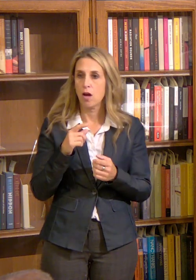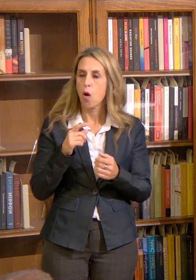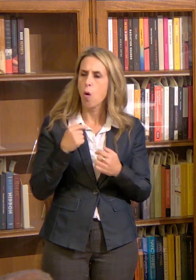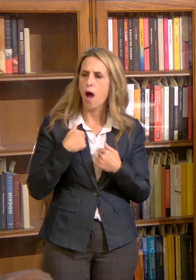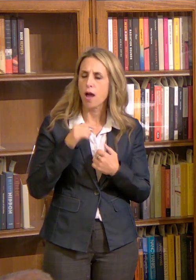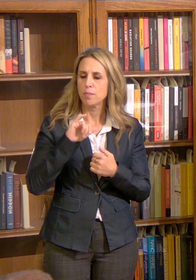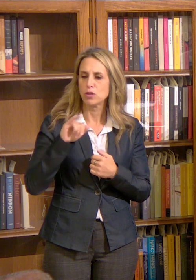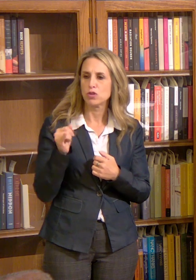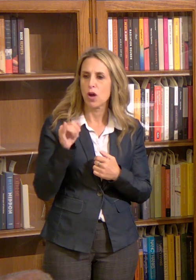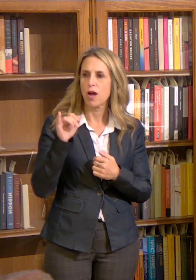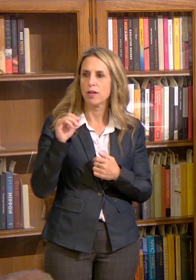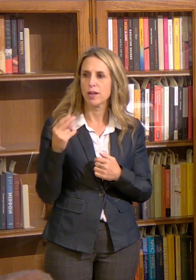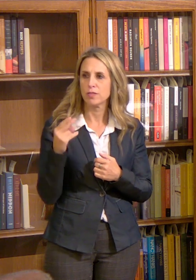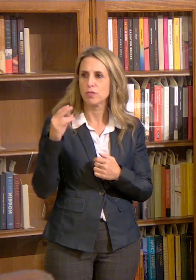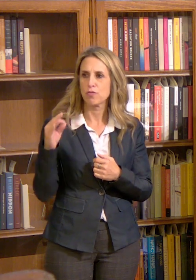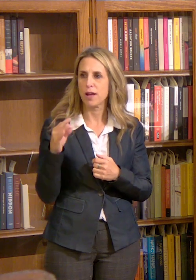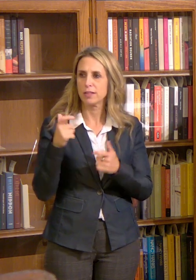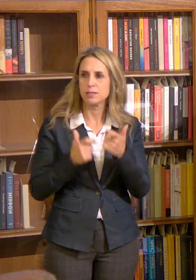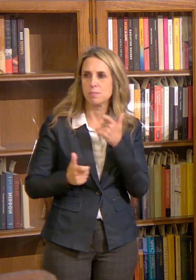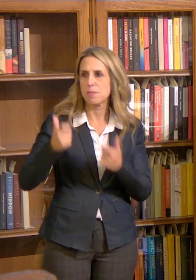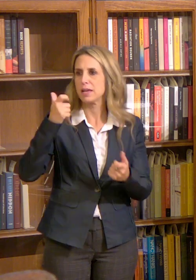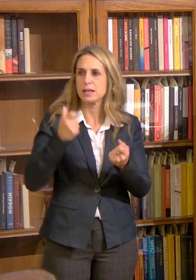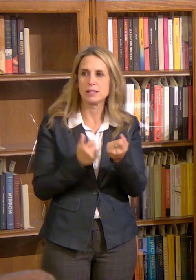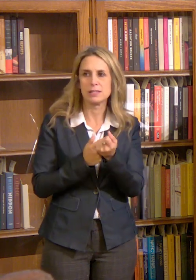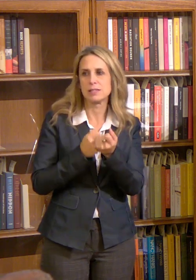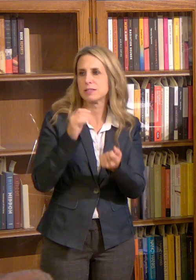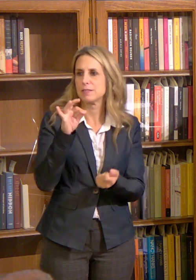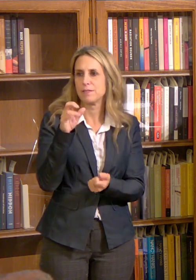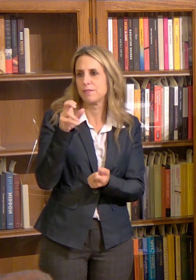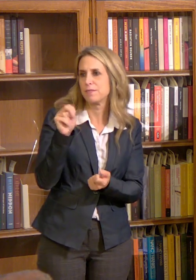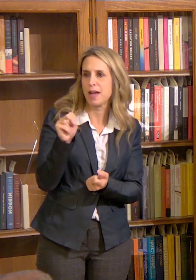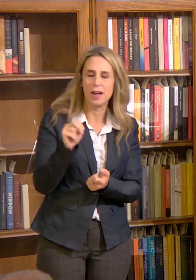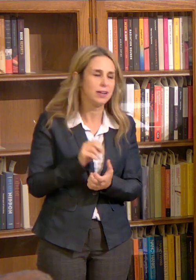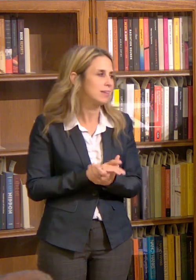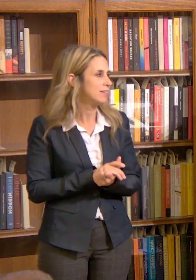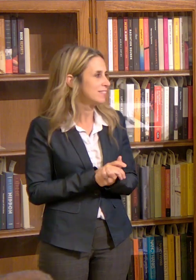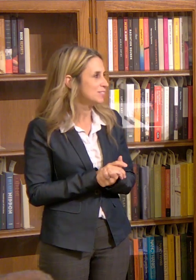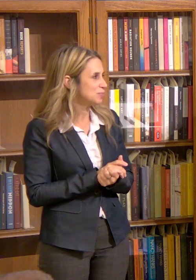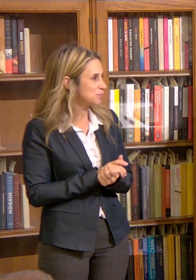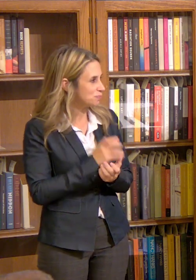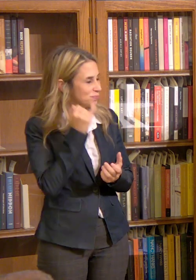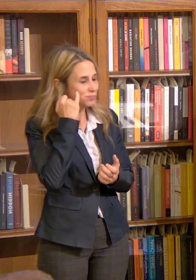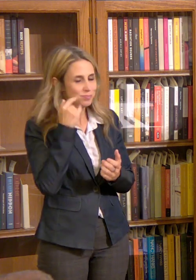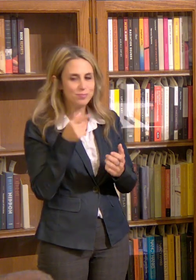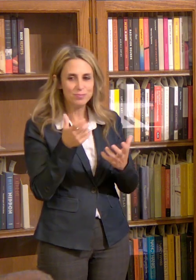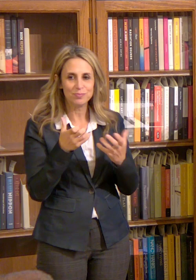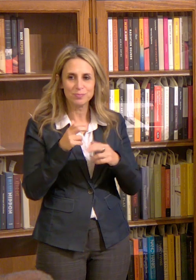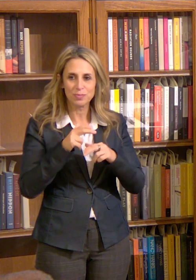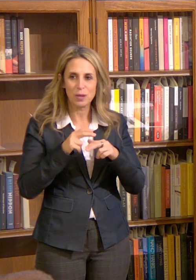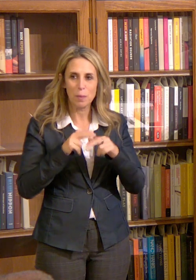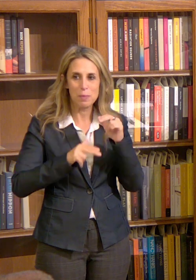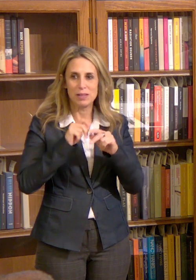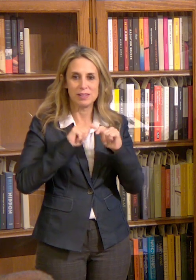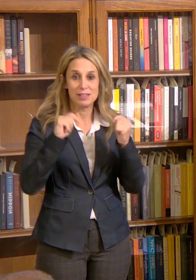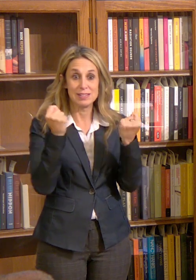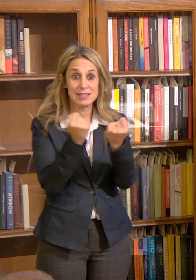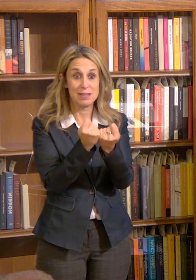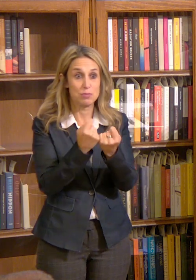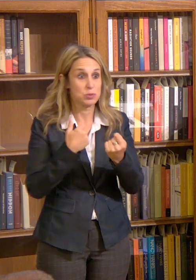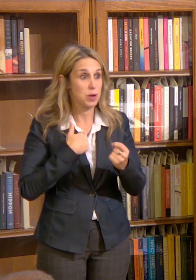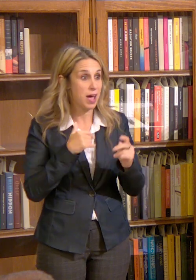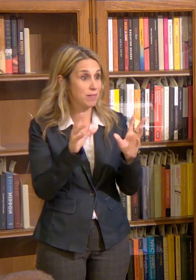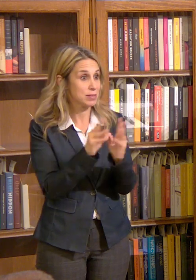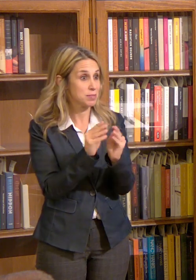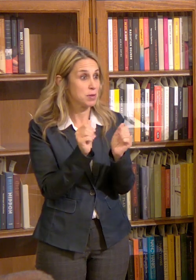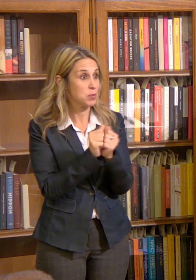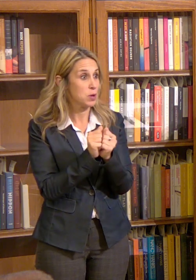biggest fan so if you if you ever want to build a team to hold a symposium for